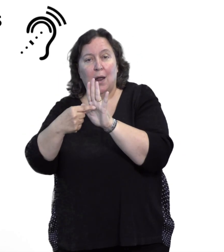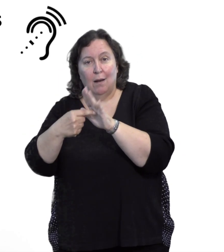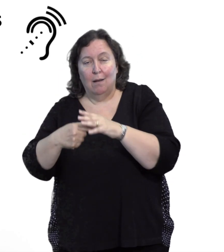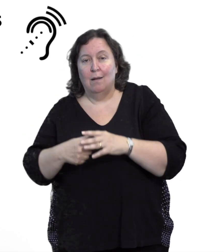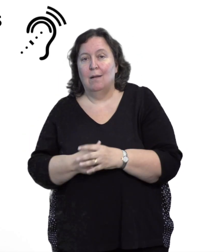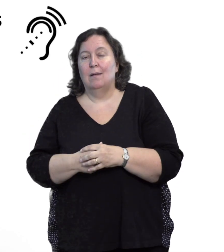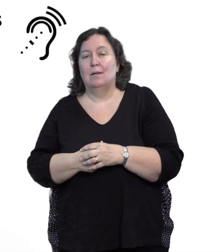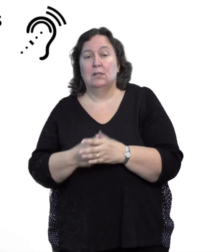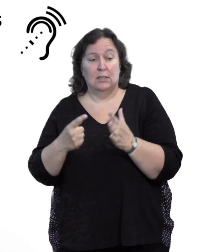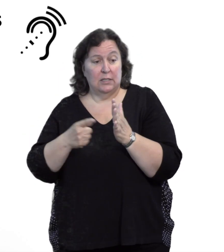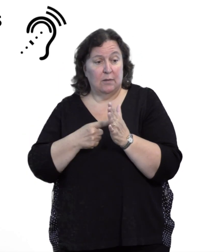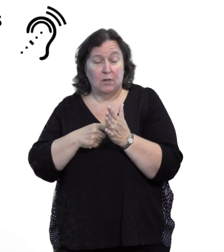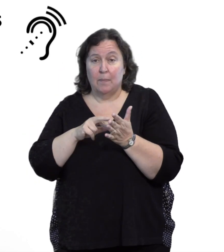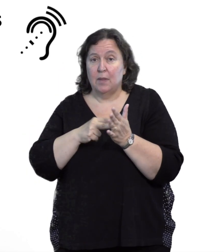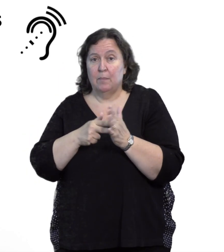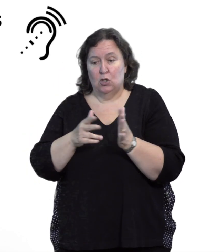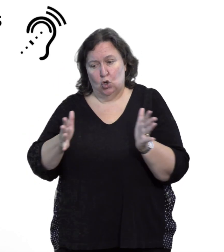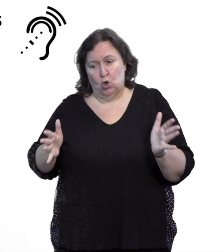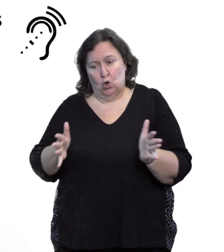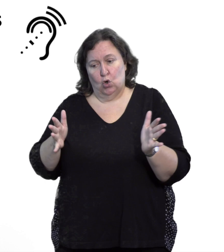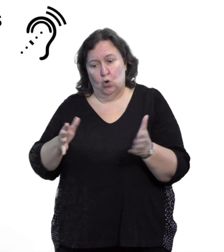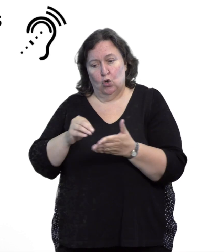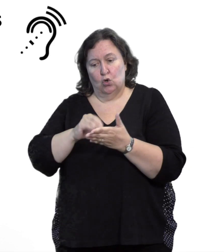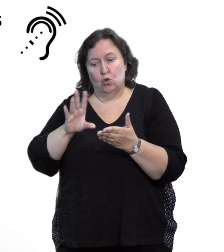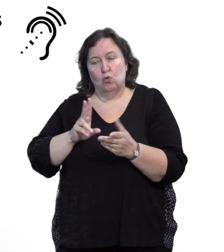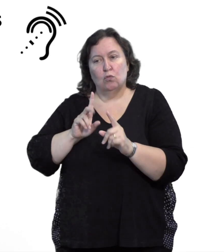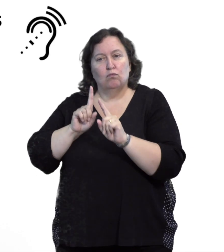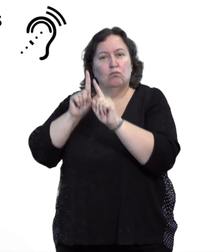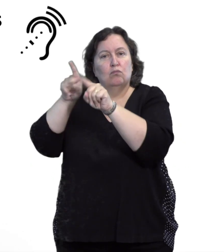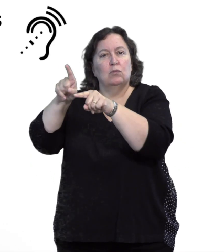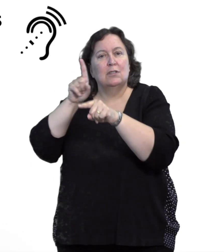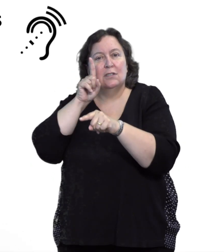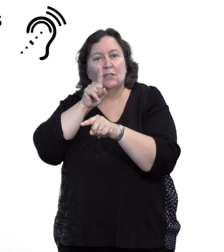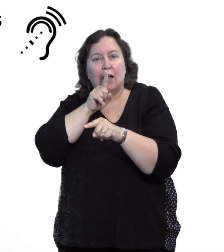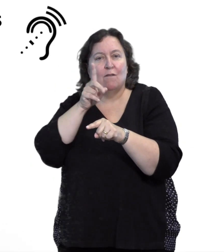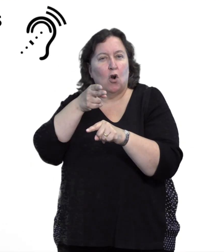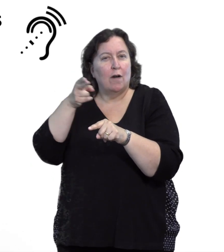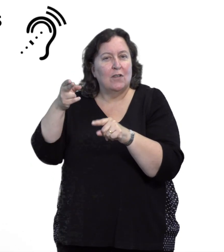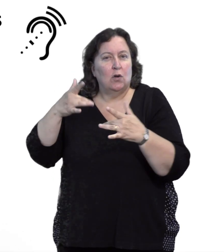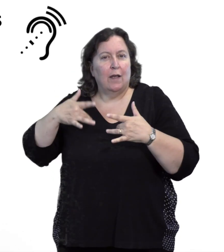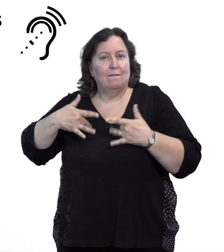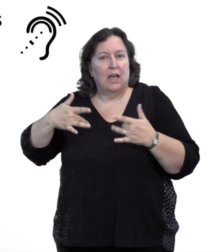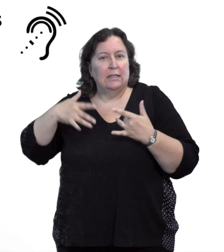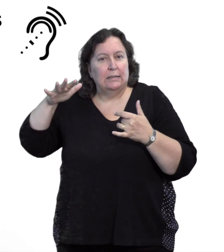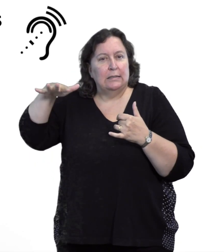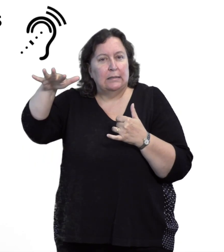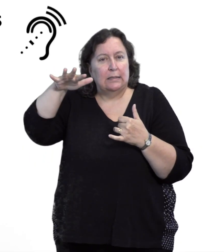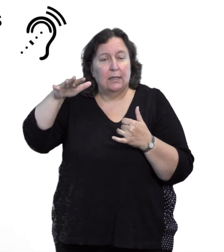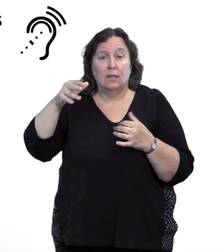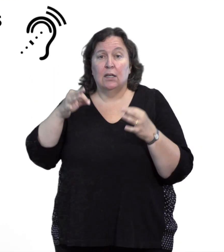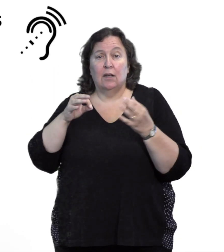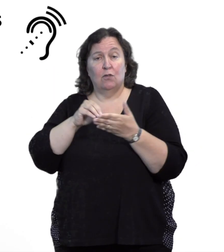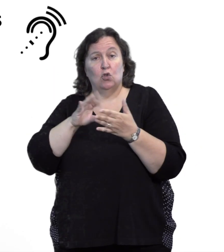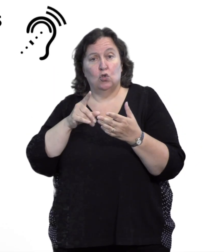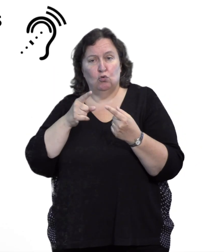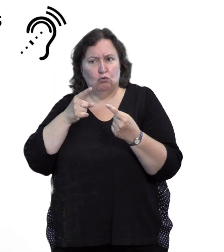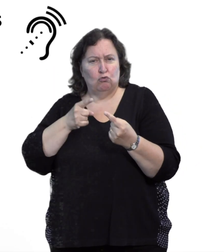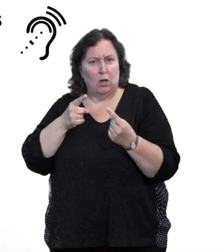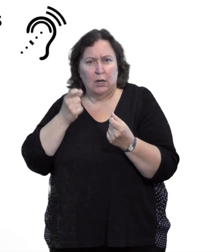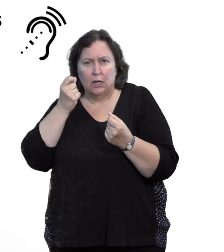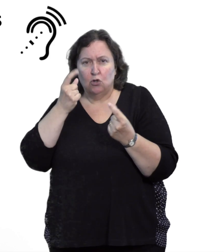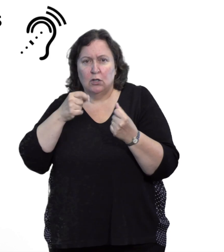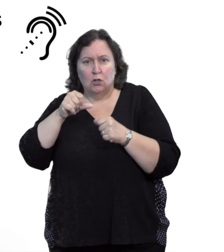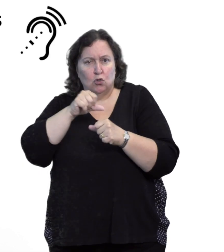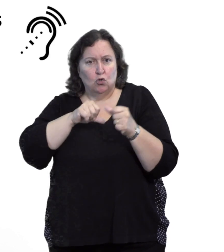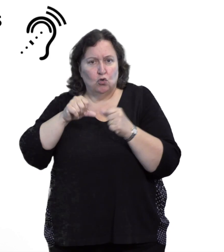means encouraging them to participate in deaf or hard of hearing events. If students are struggling to understand social information because